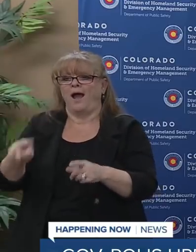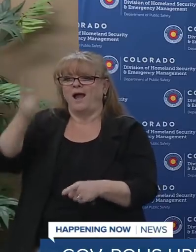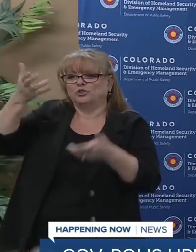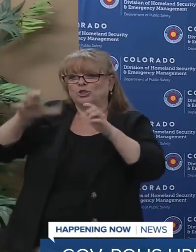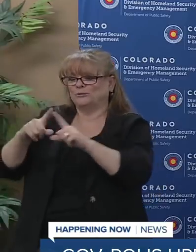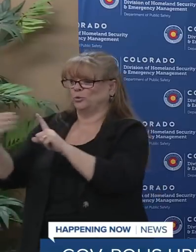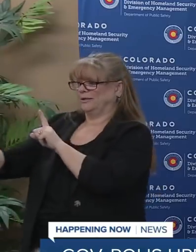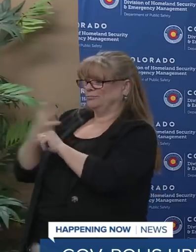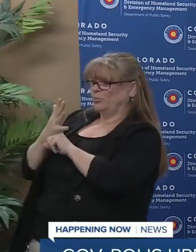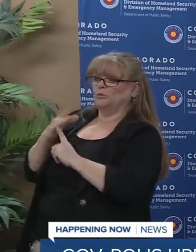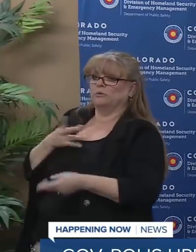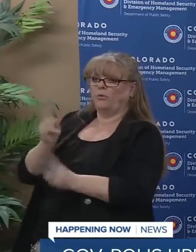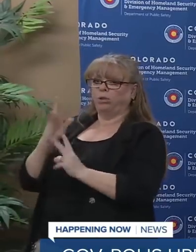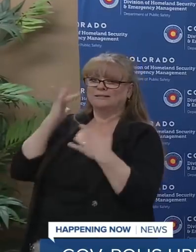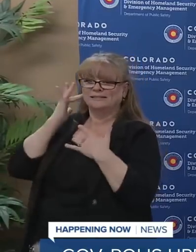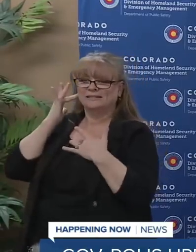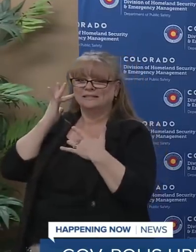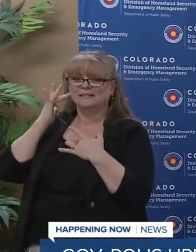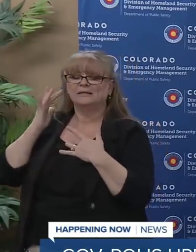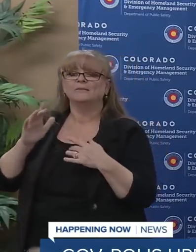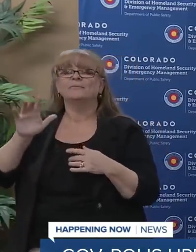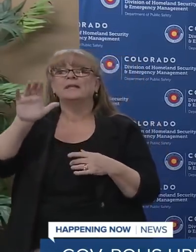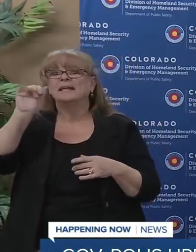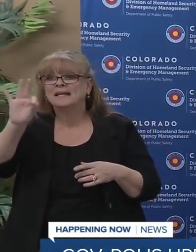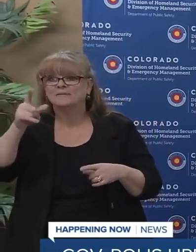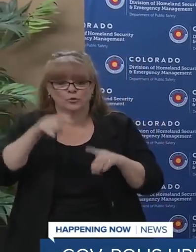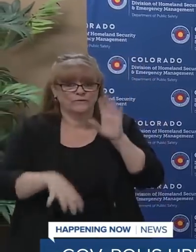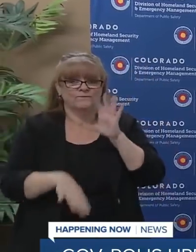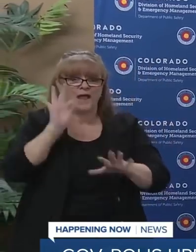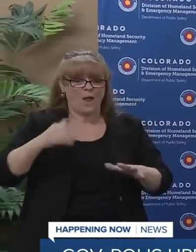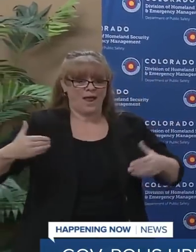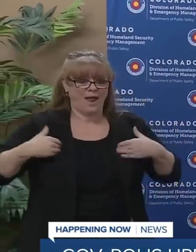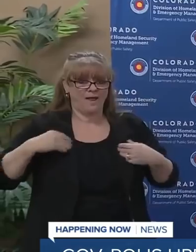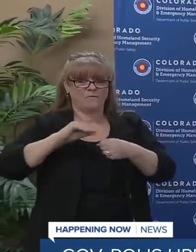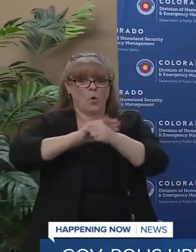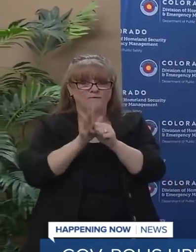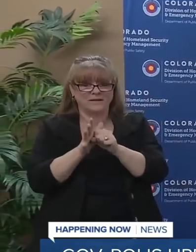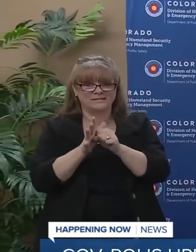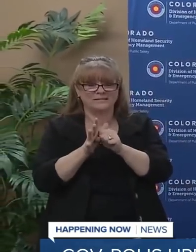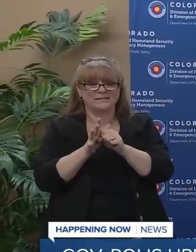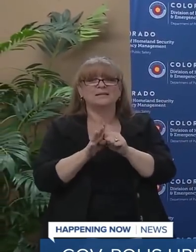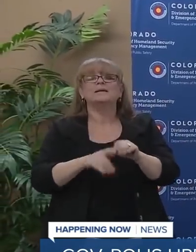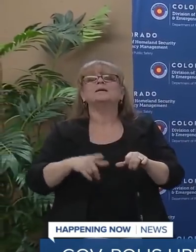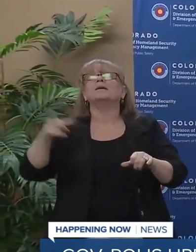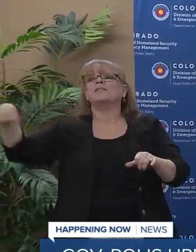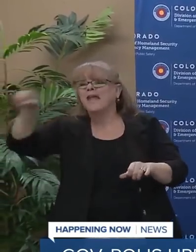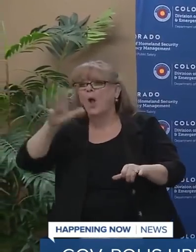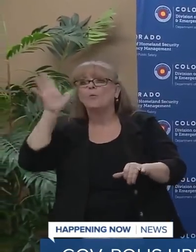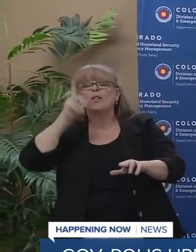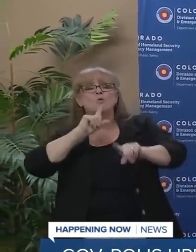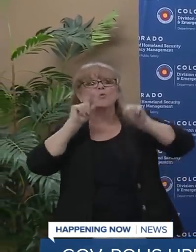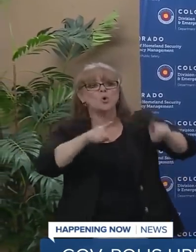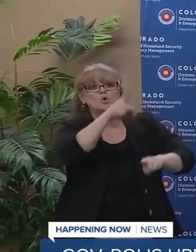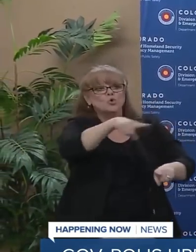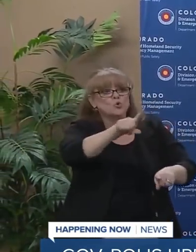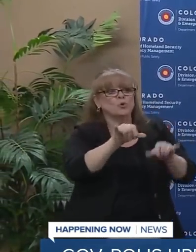positive, you're told to stay home anyway, because 90% of people don't need to any kind of medical treatment on top of just staying home and